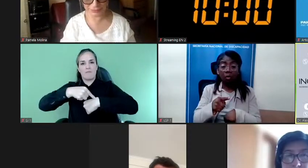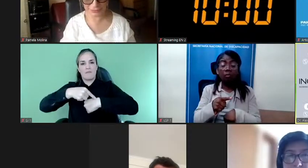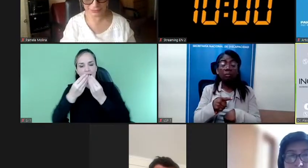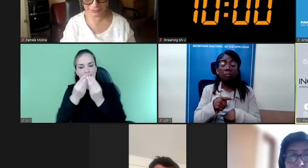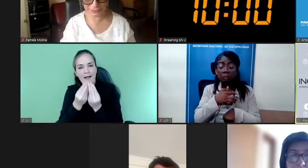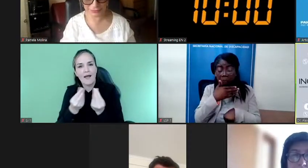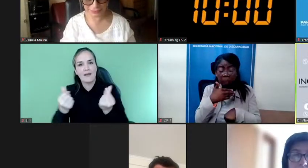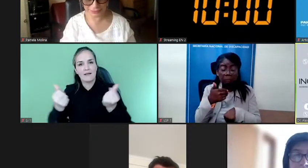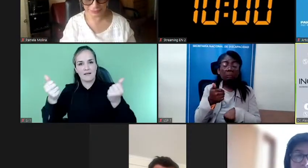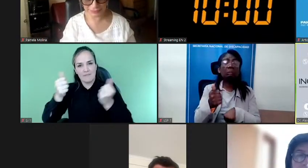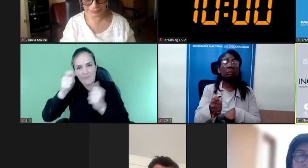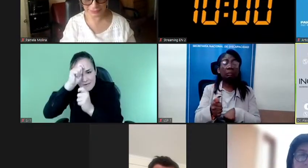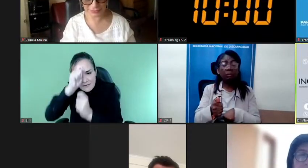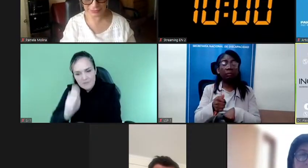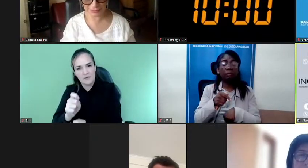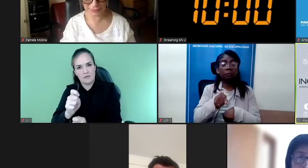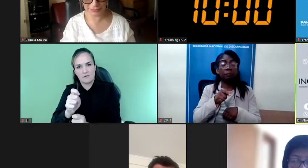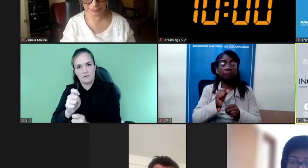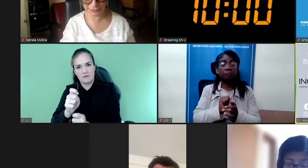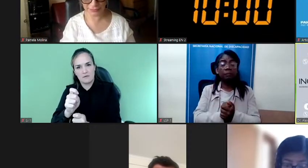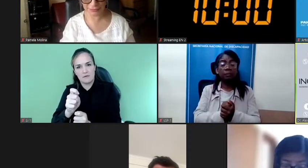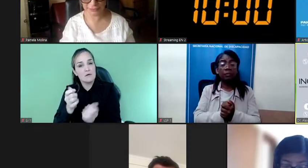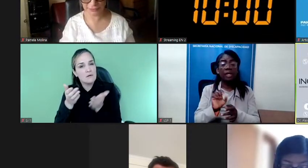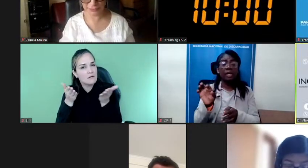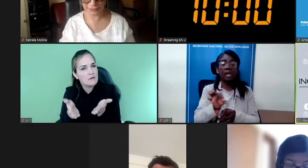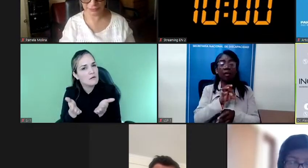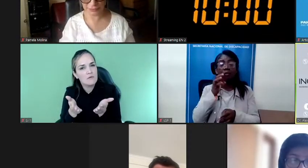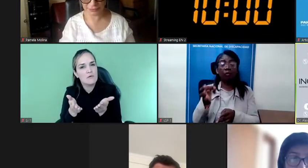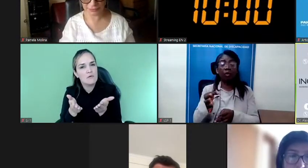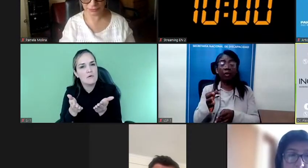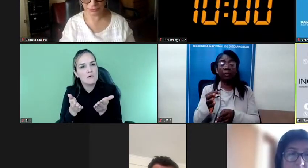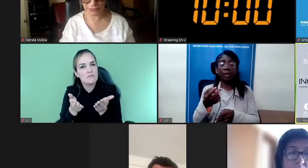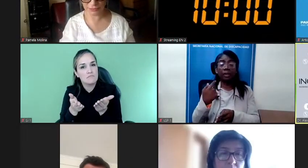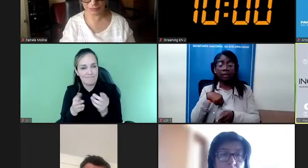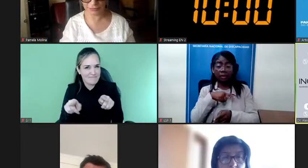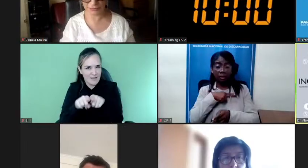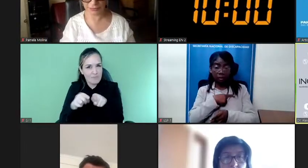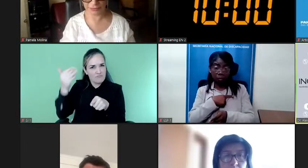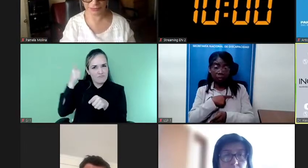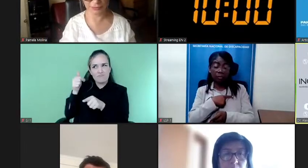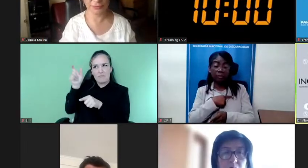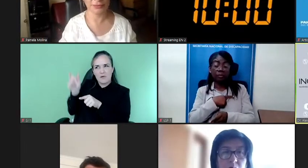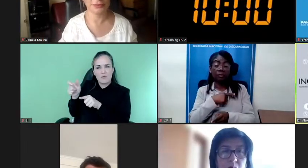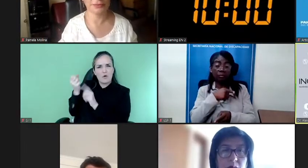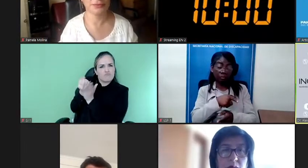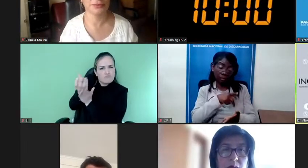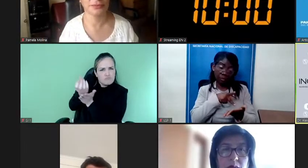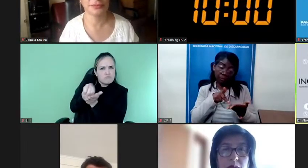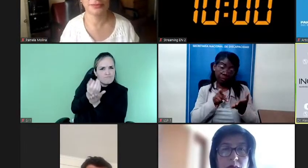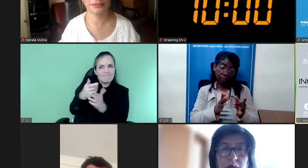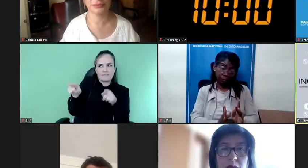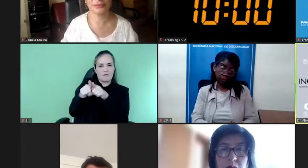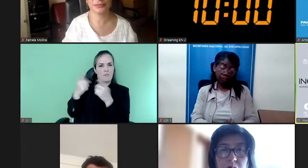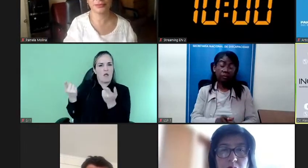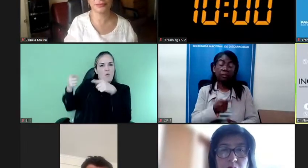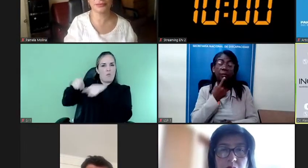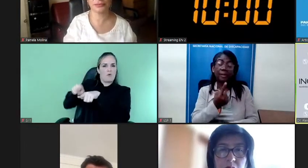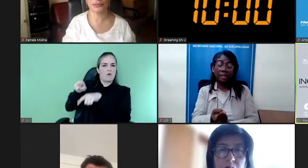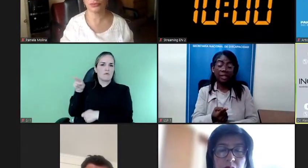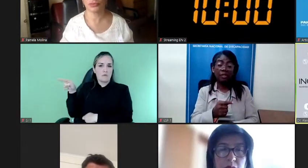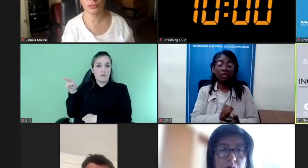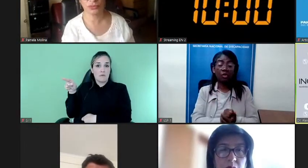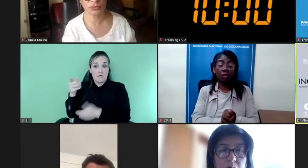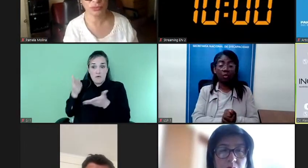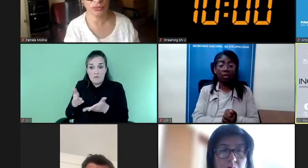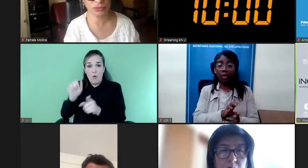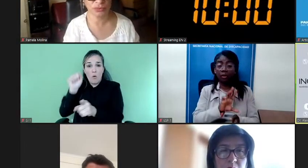health systems high quality respectful health systems a reality so this